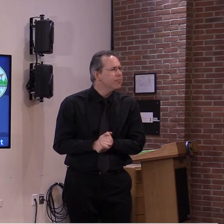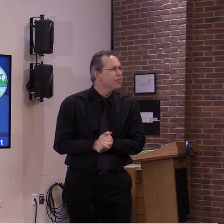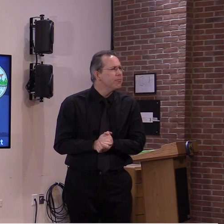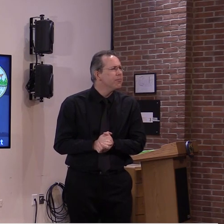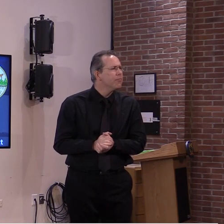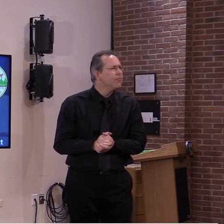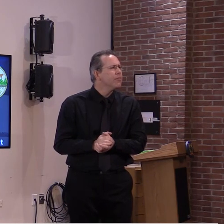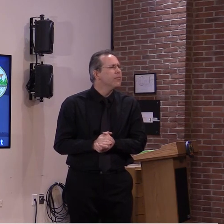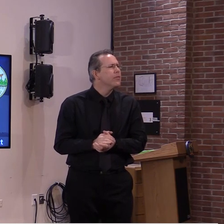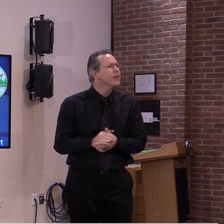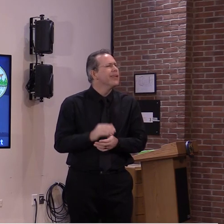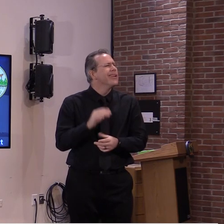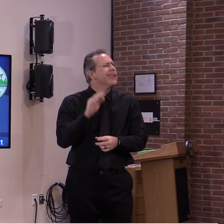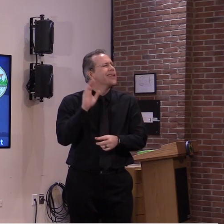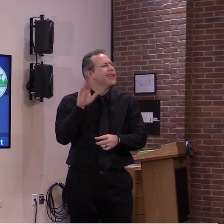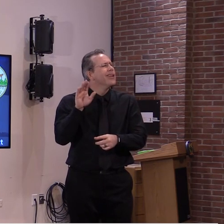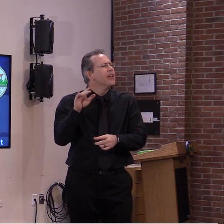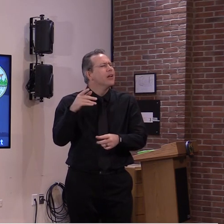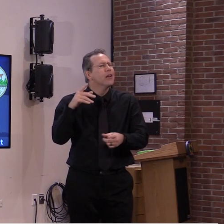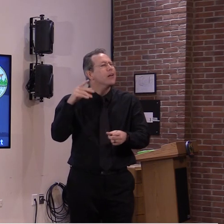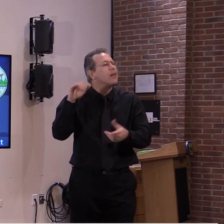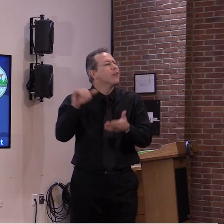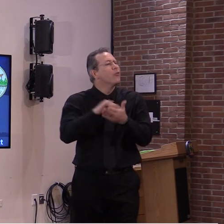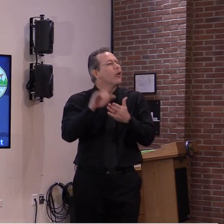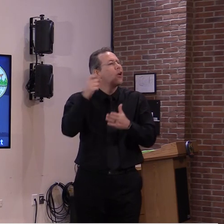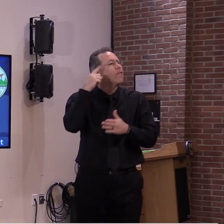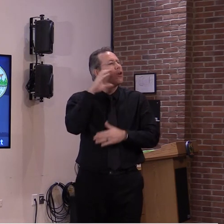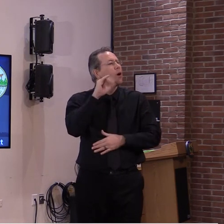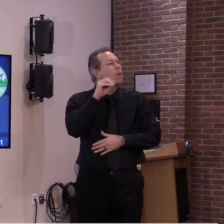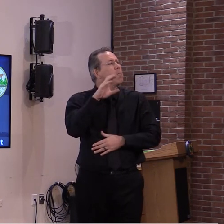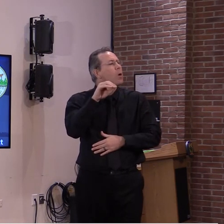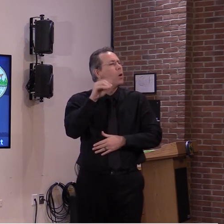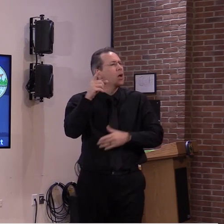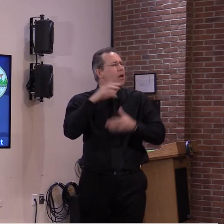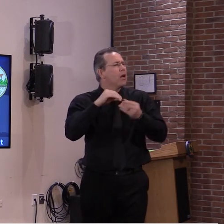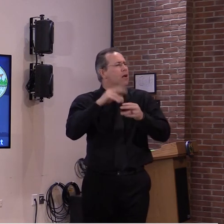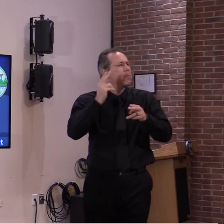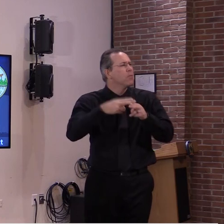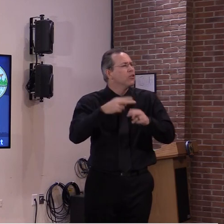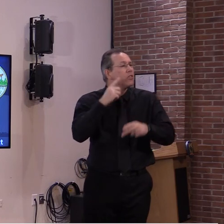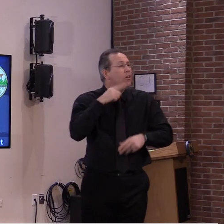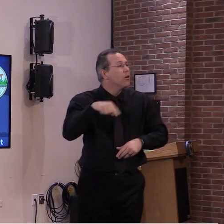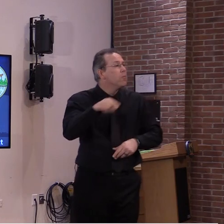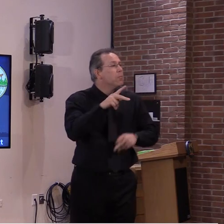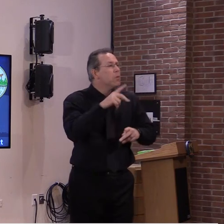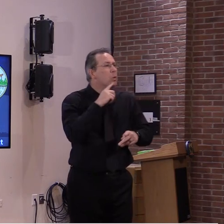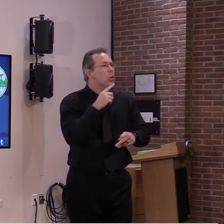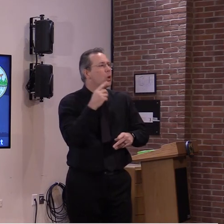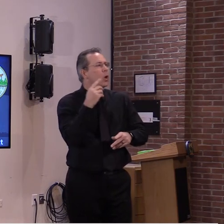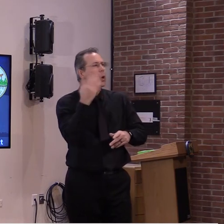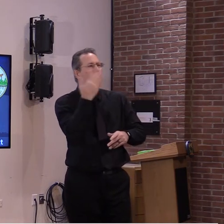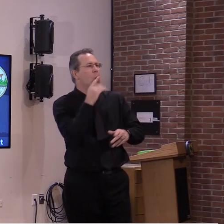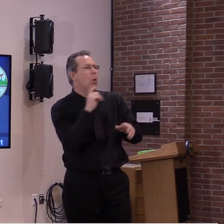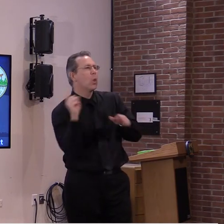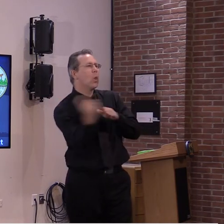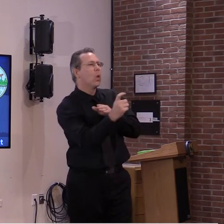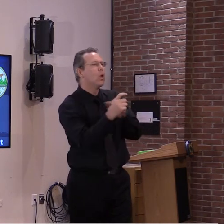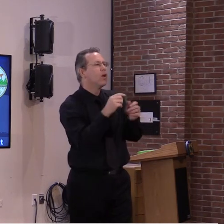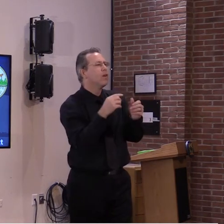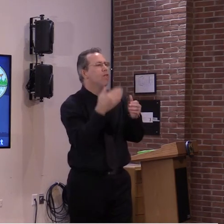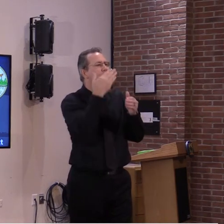You know, as cutting the line, so to speak. Yeah, we haven't talked about that at all at this